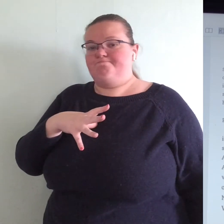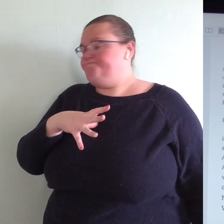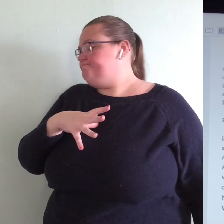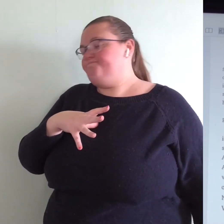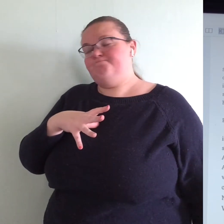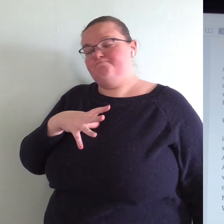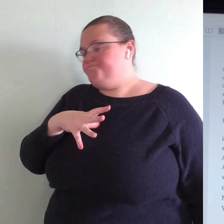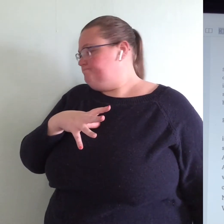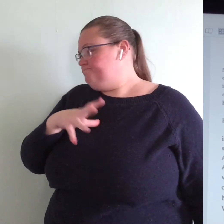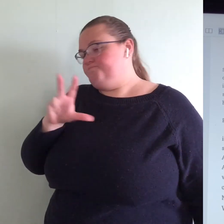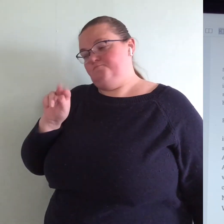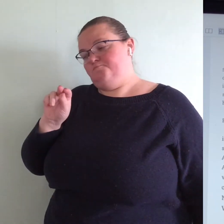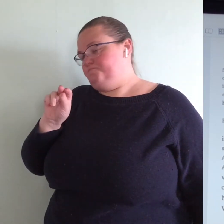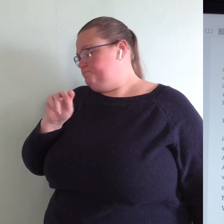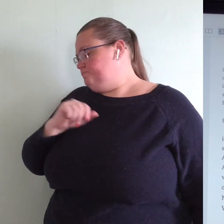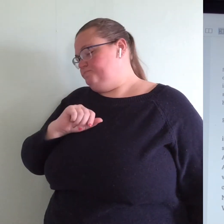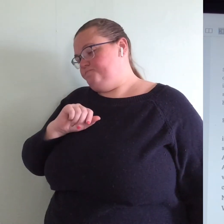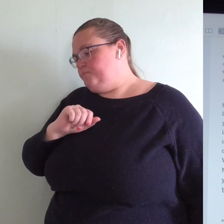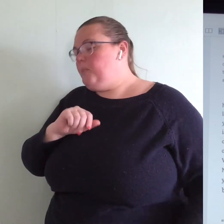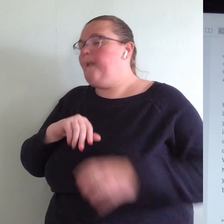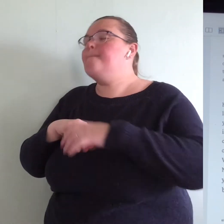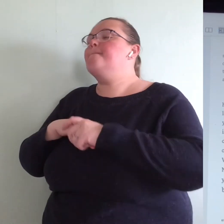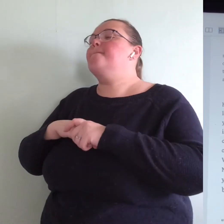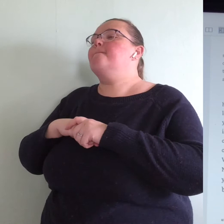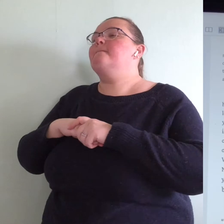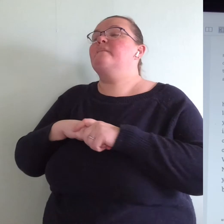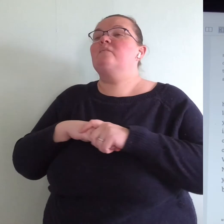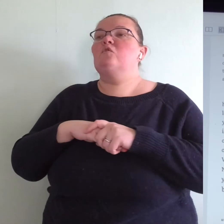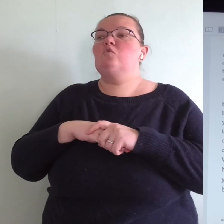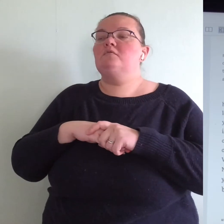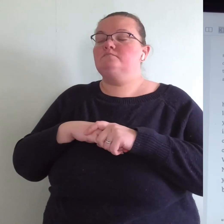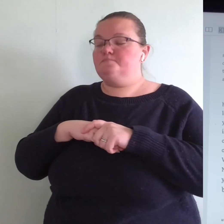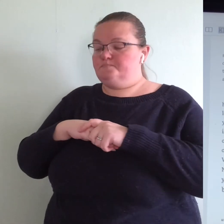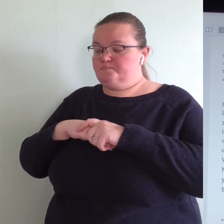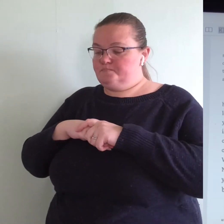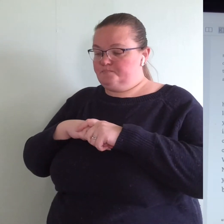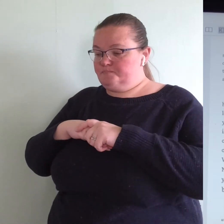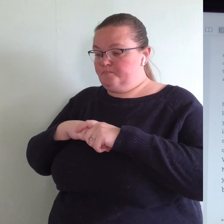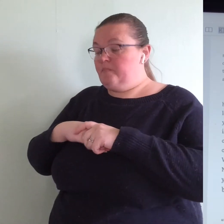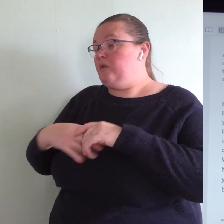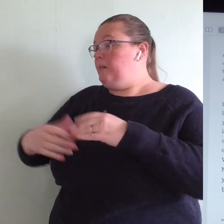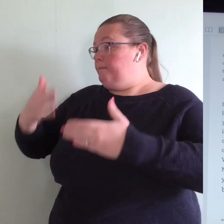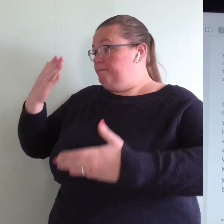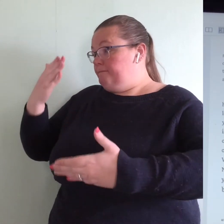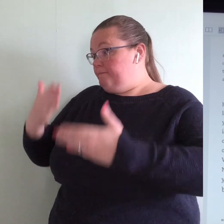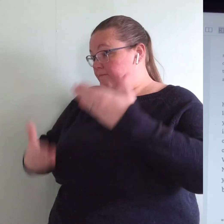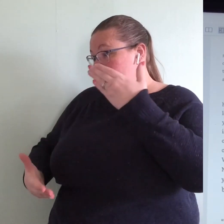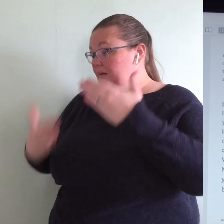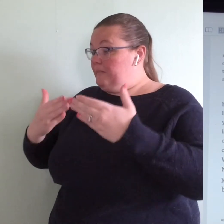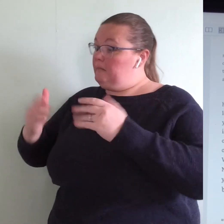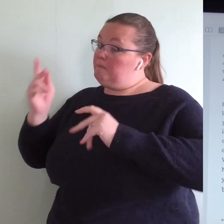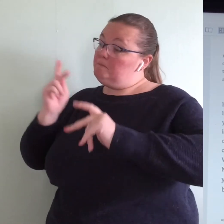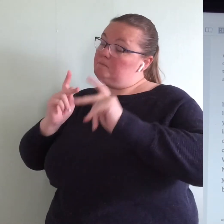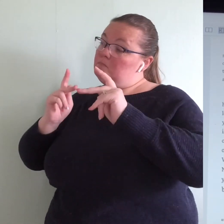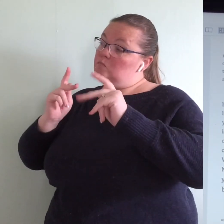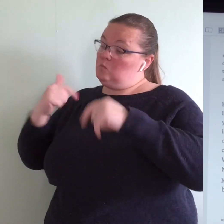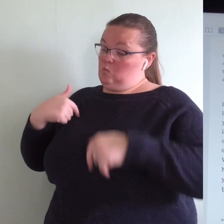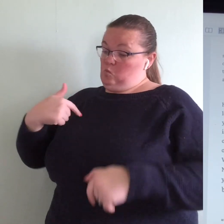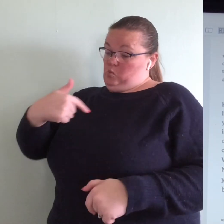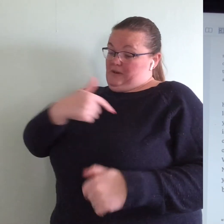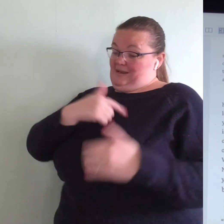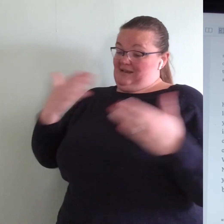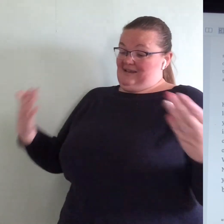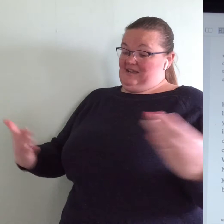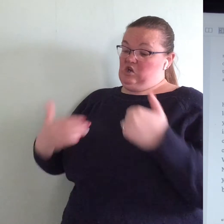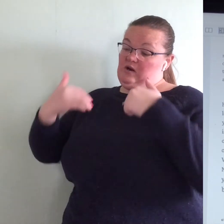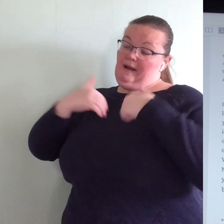although, Mr. Beaver, said Miss Beaver. True enough, Miss Beaver replied. There may be two views about humans, meaning